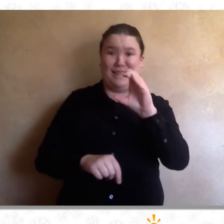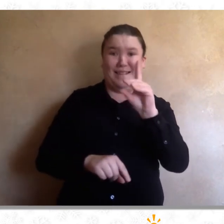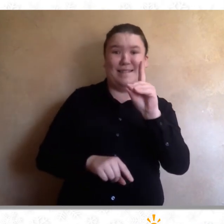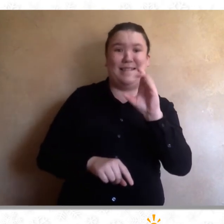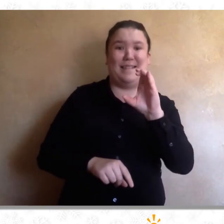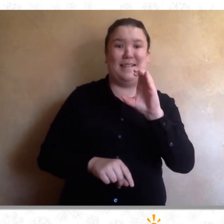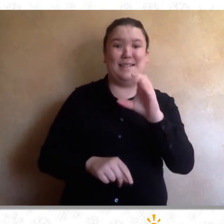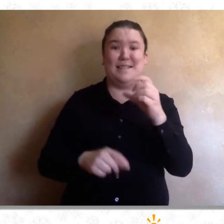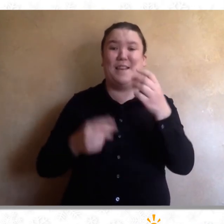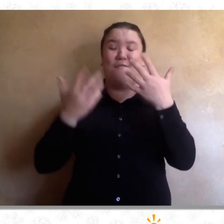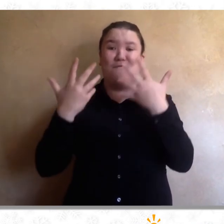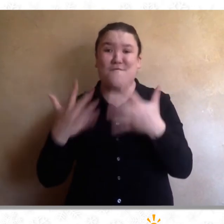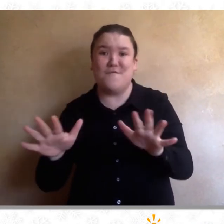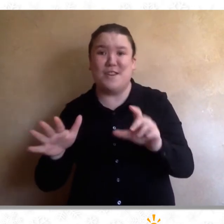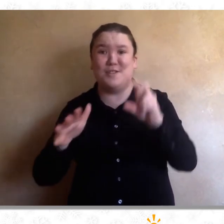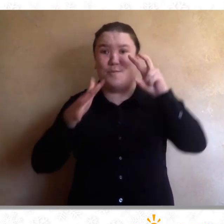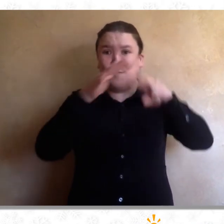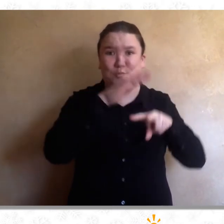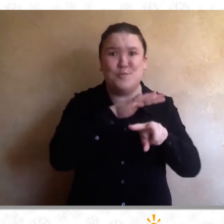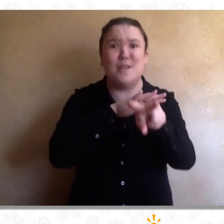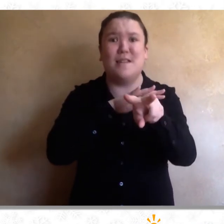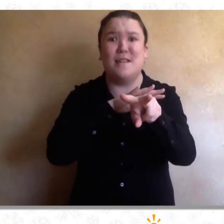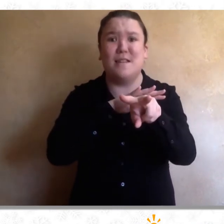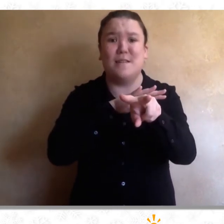by CDC